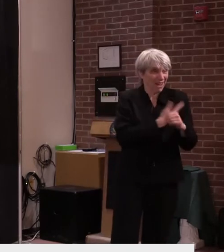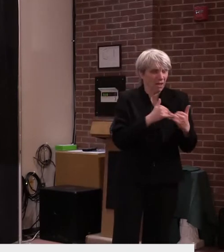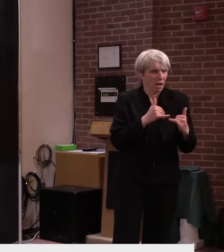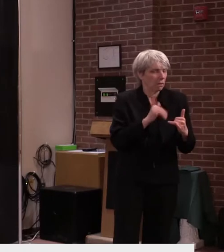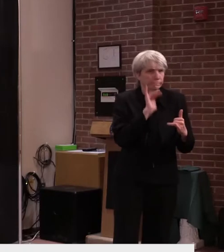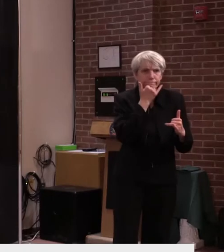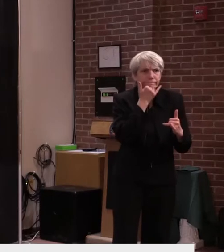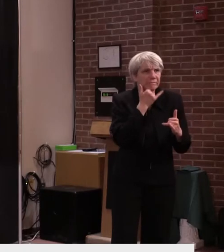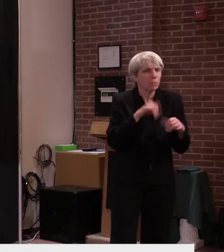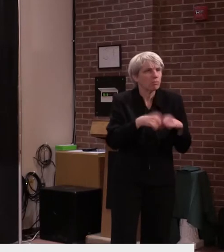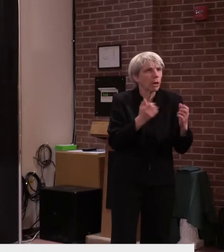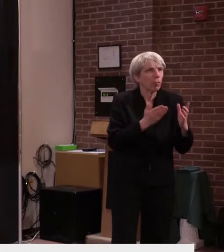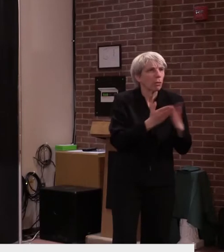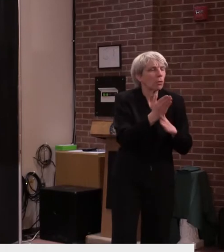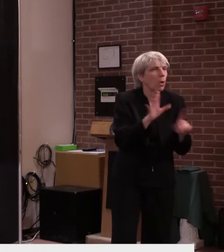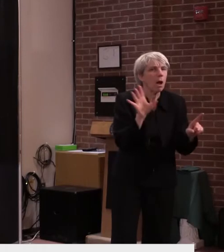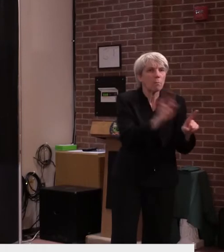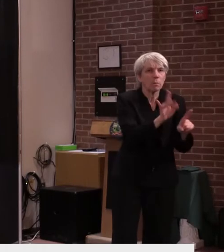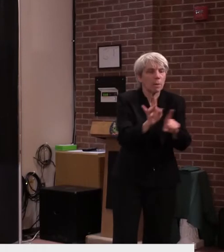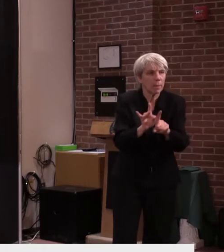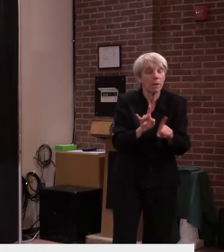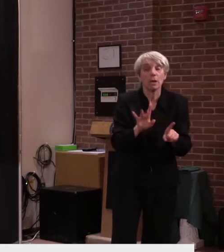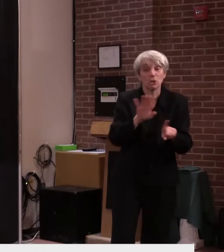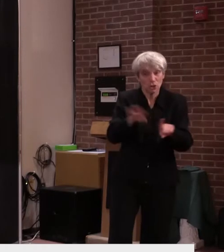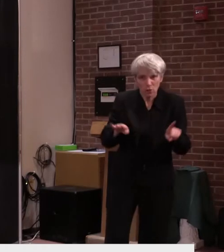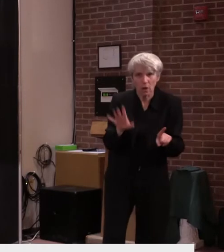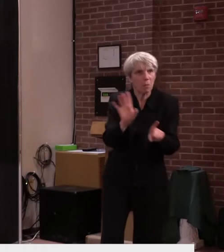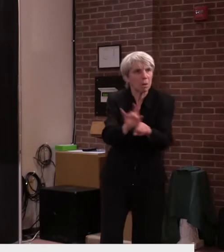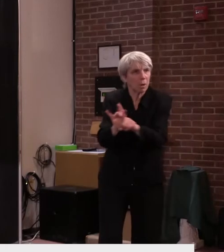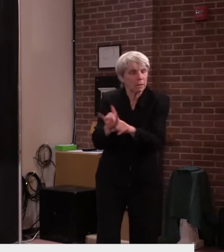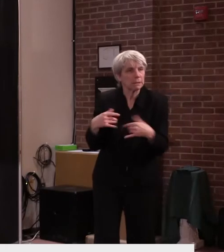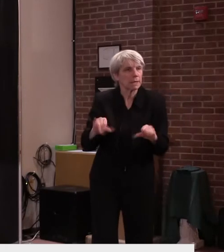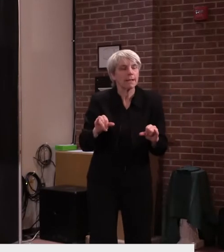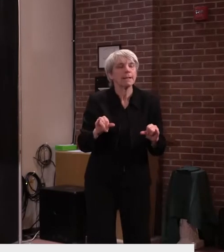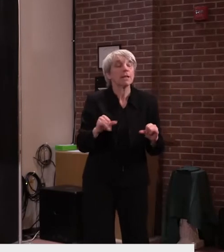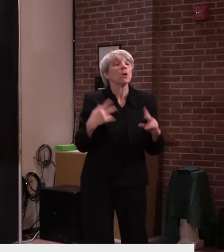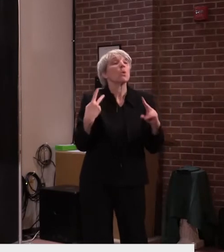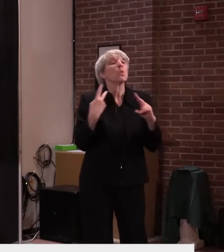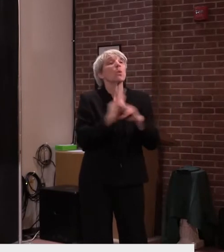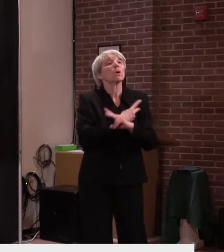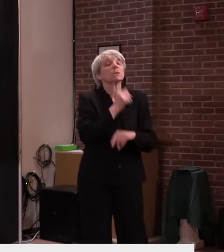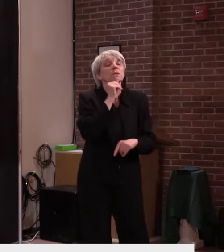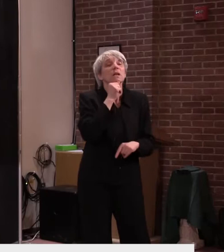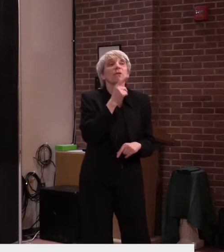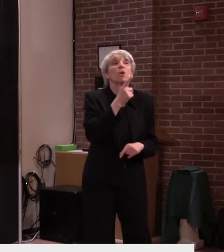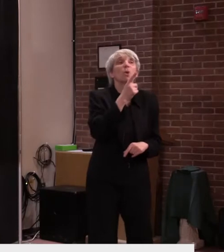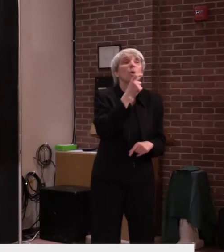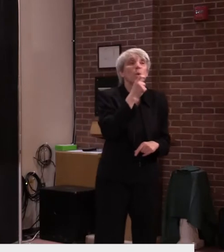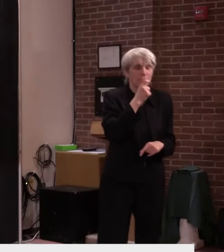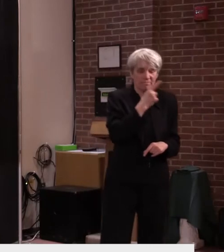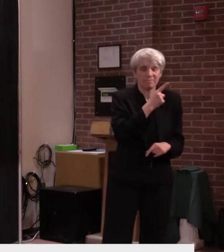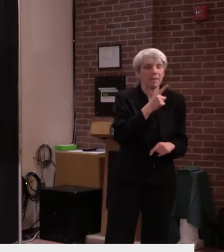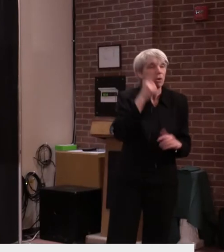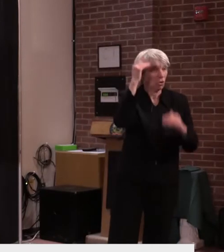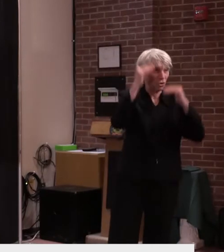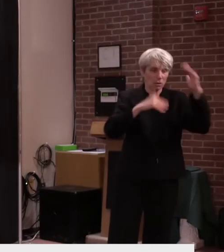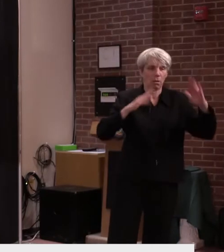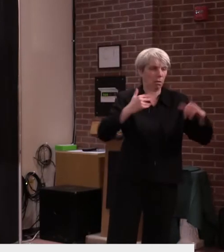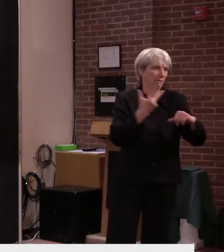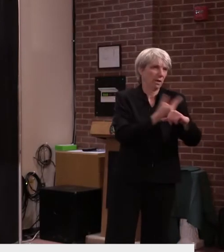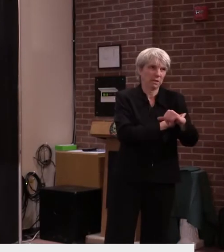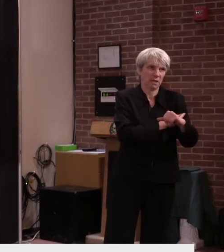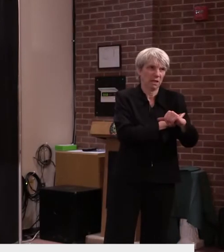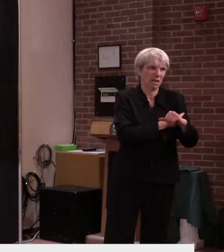still our sickest COVID patients in the hospital are adults who are unvaccinated. Caring for critically ill patients